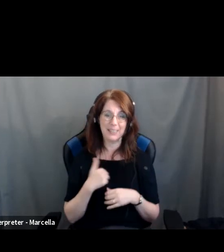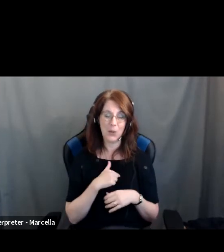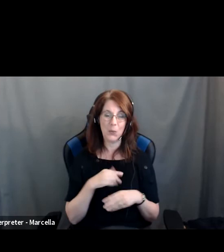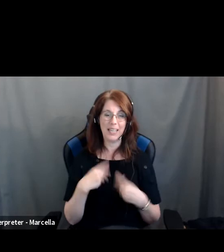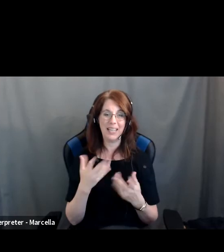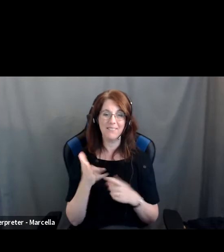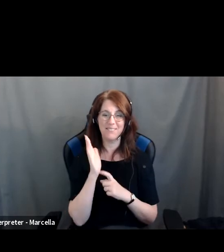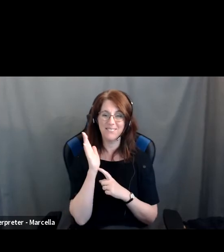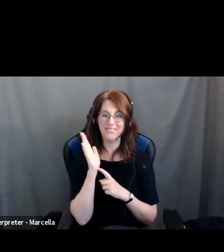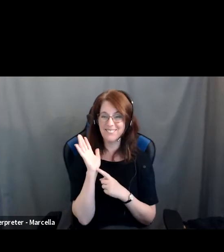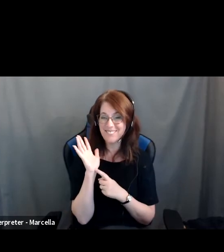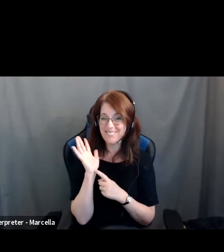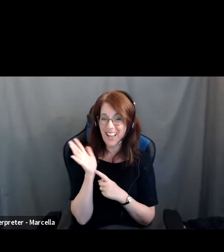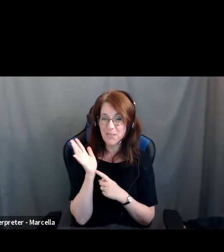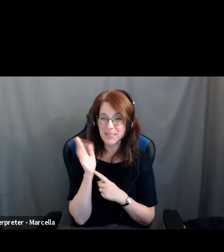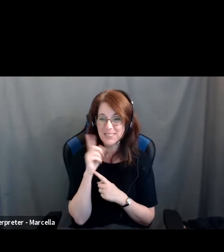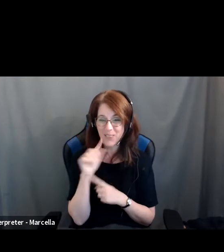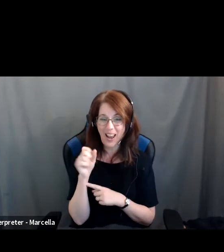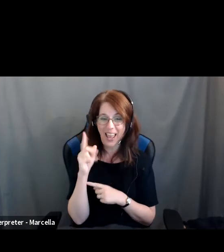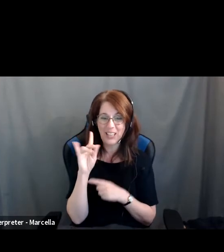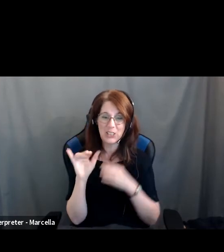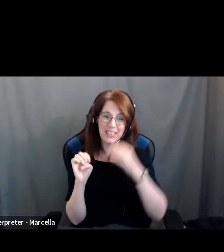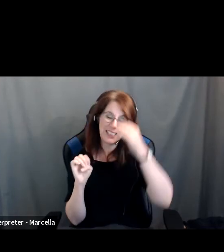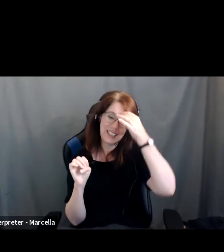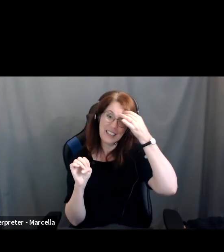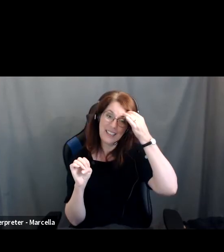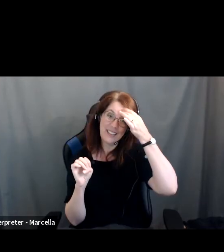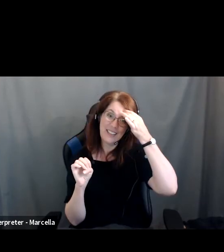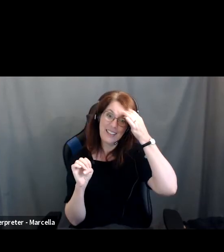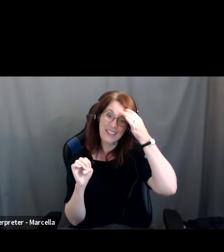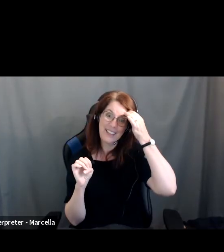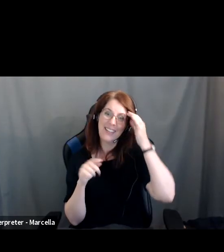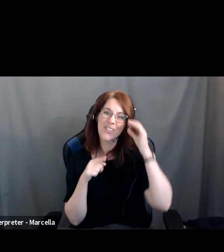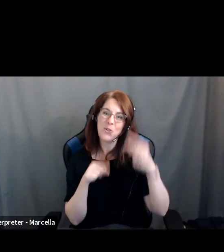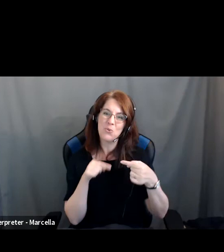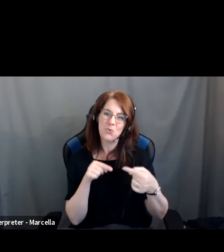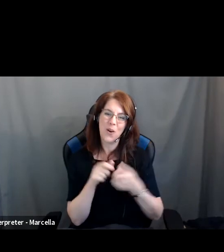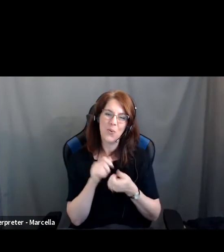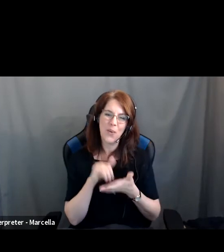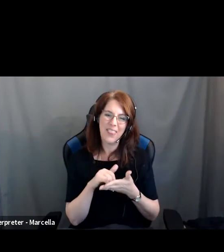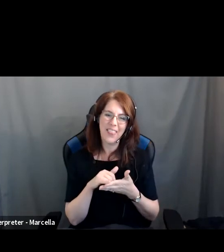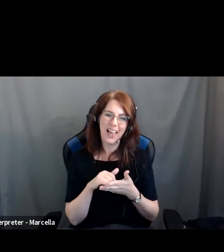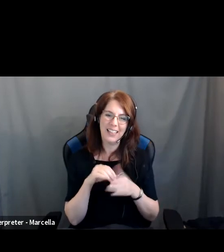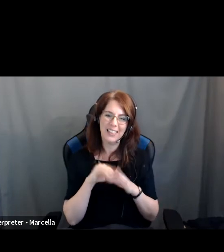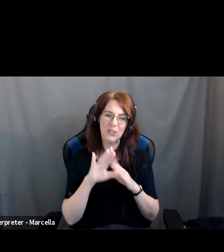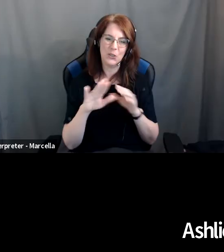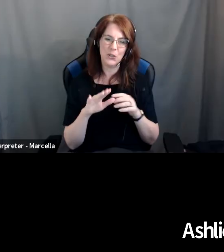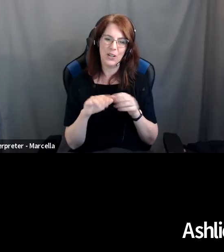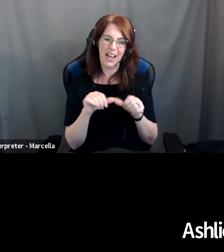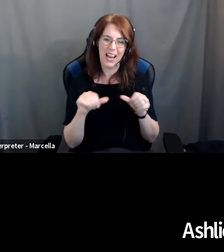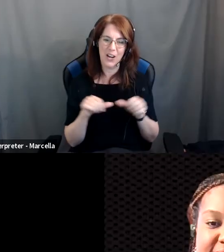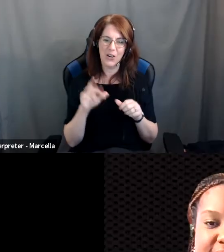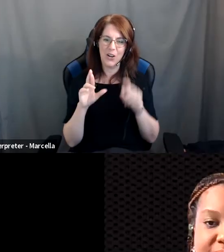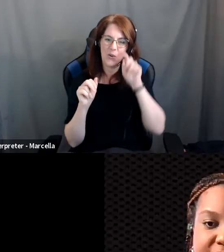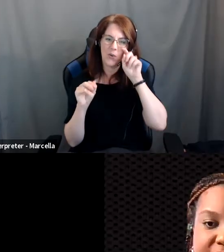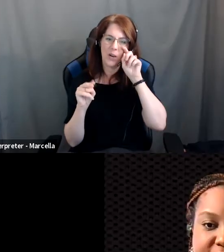5 minutes for, I don't know, Ashley, I know you've had some struggles with this in Columbus County, and Raina, I'm just talking